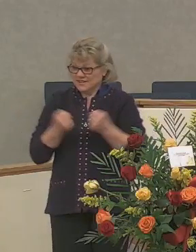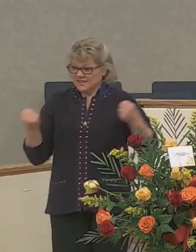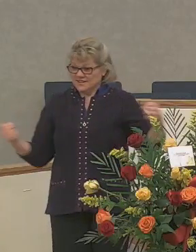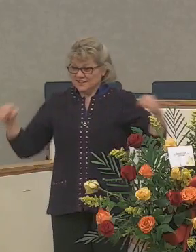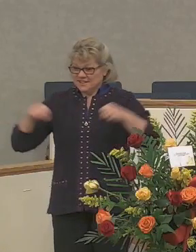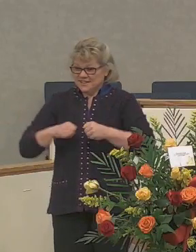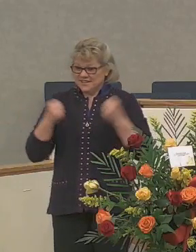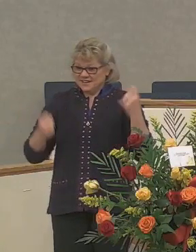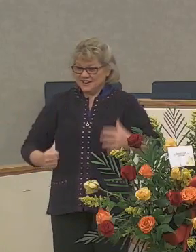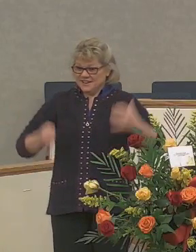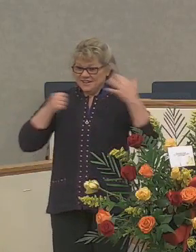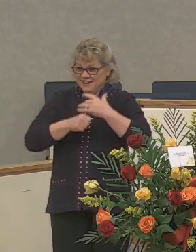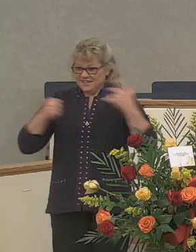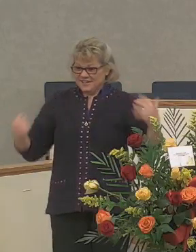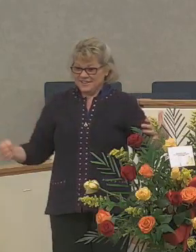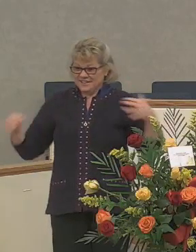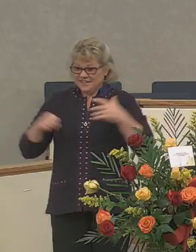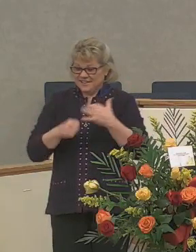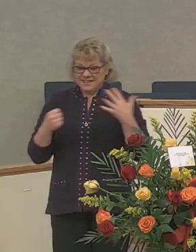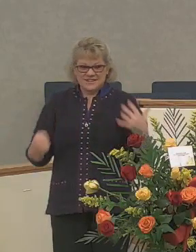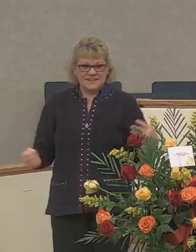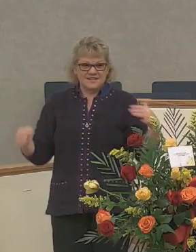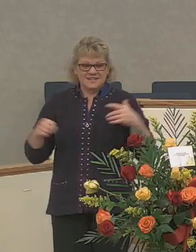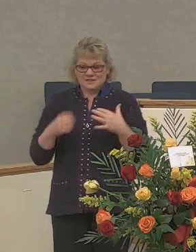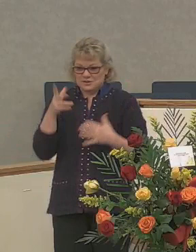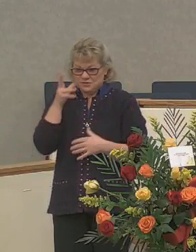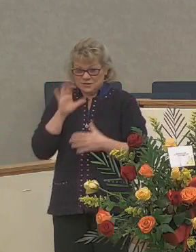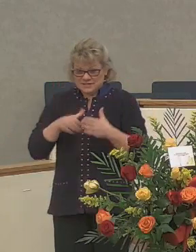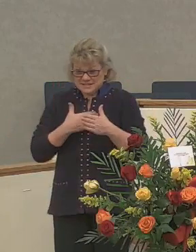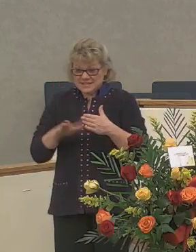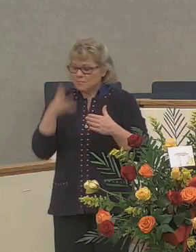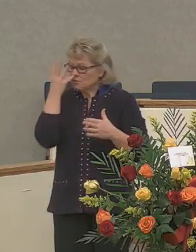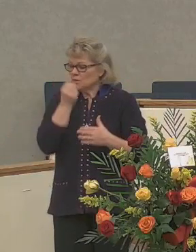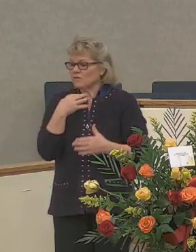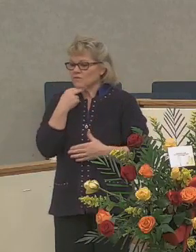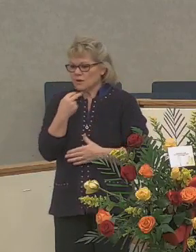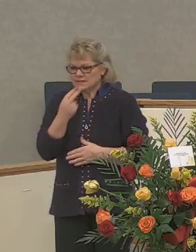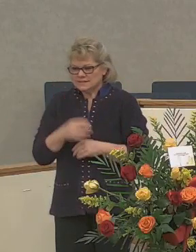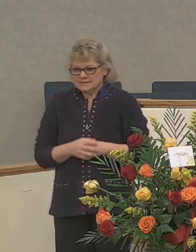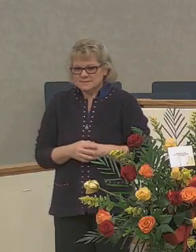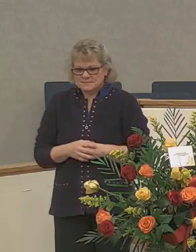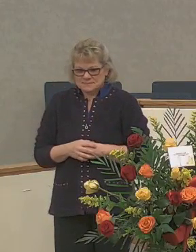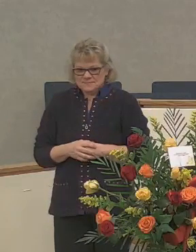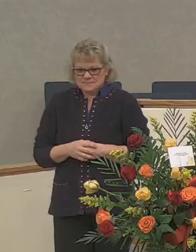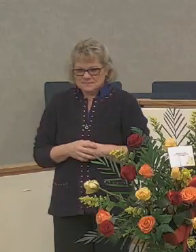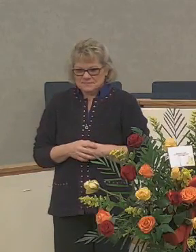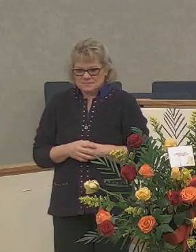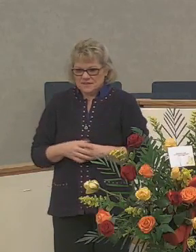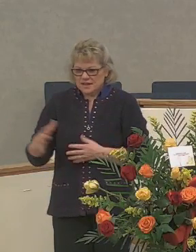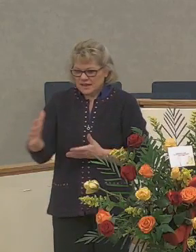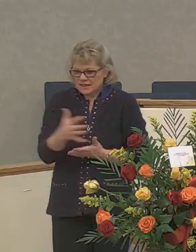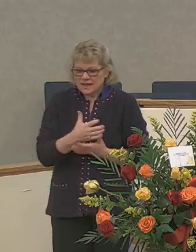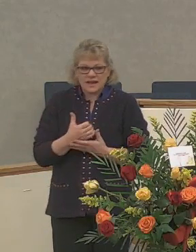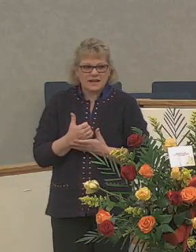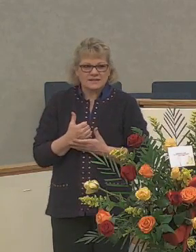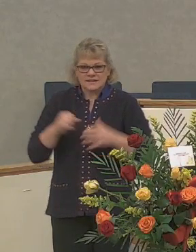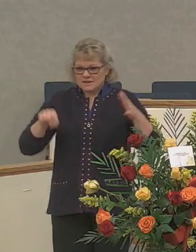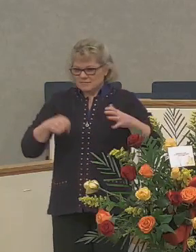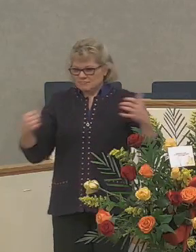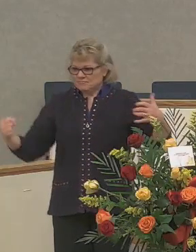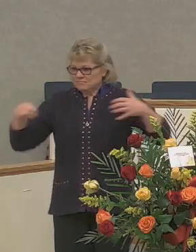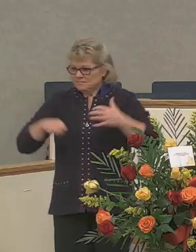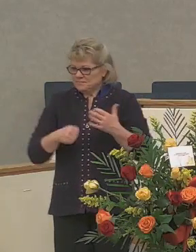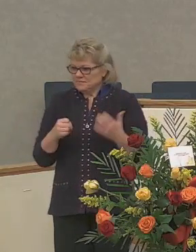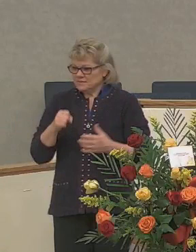At revival meetings, he played the cordovox, sang. You heard him sing. What a beautiful voice. He collected 45